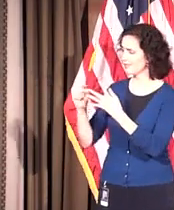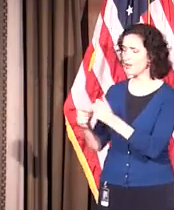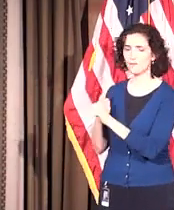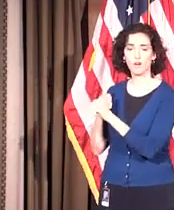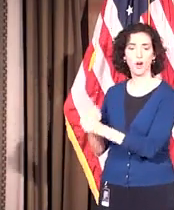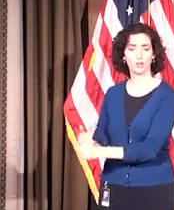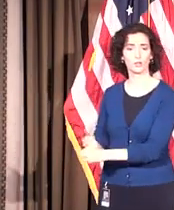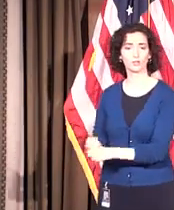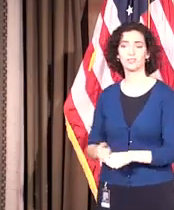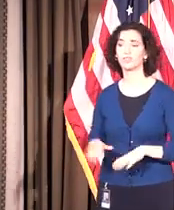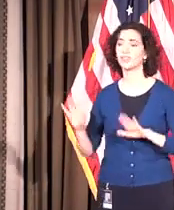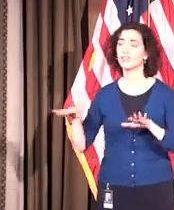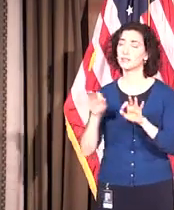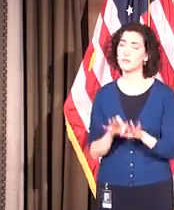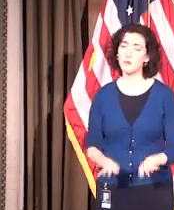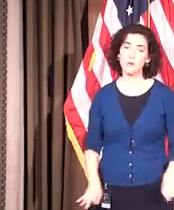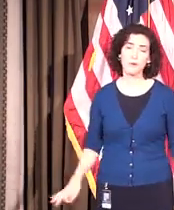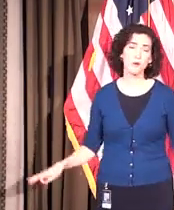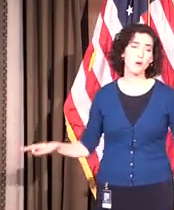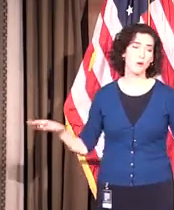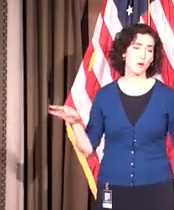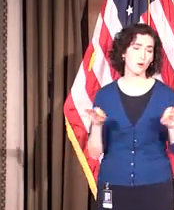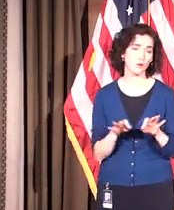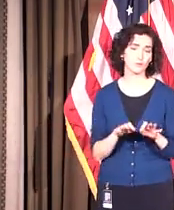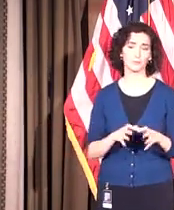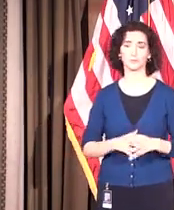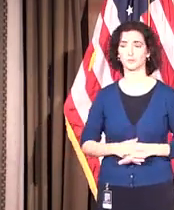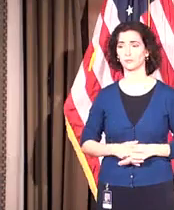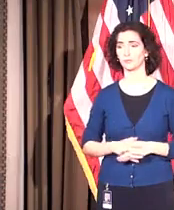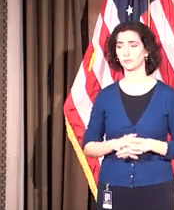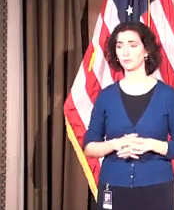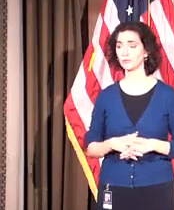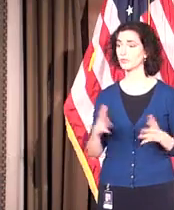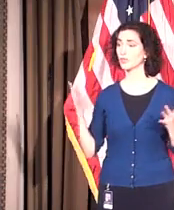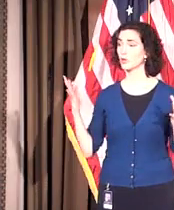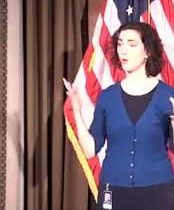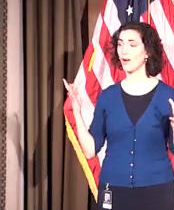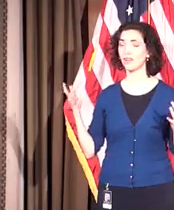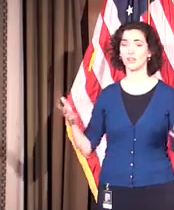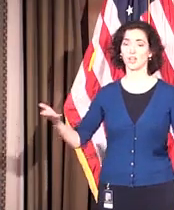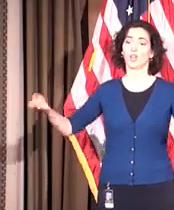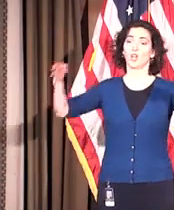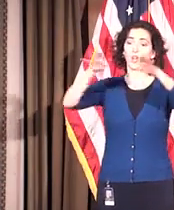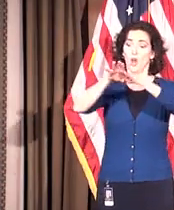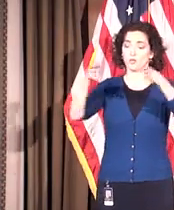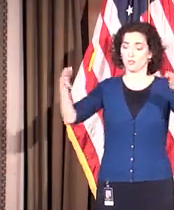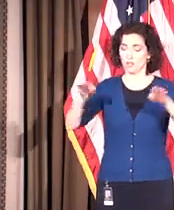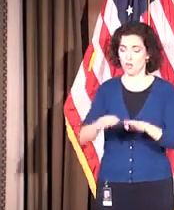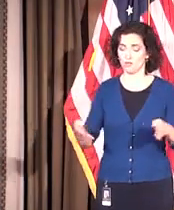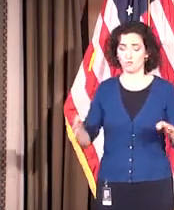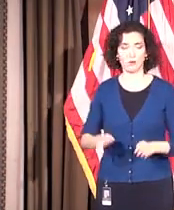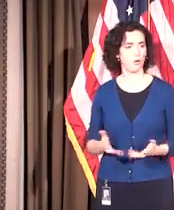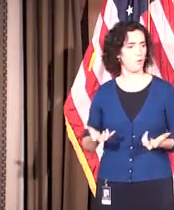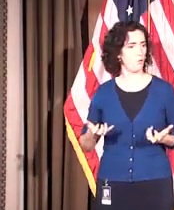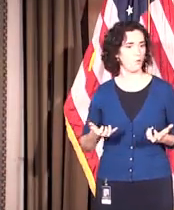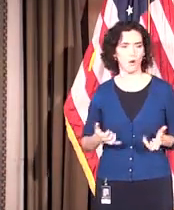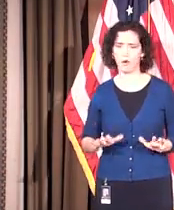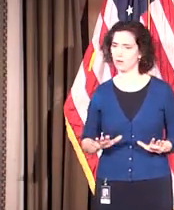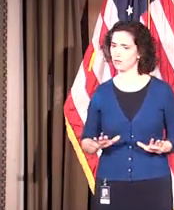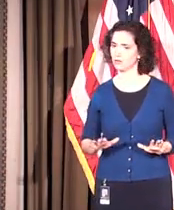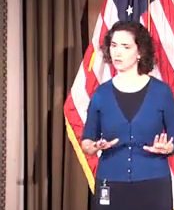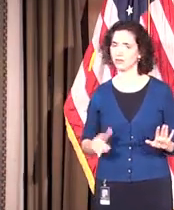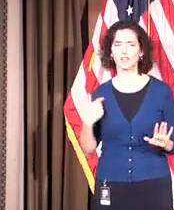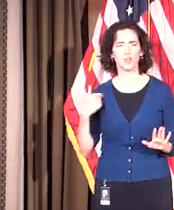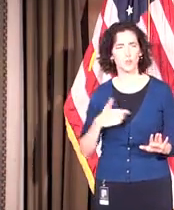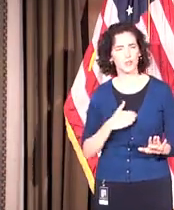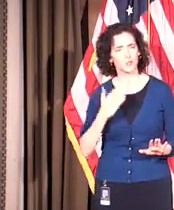is critically important, and because we don't want to go backwards on the restrictions. We know that it's tough